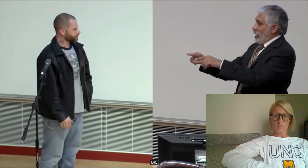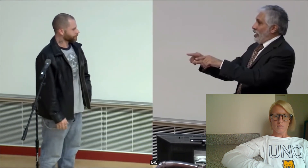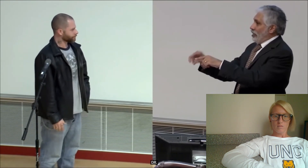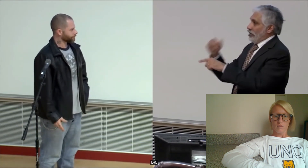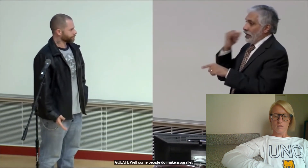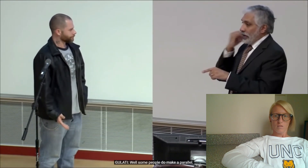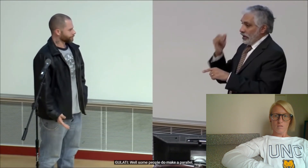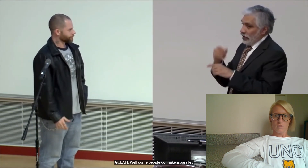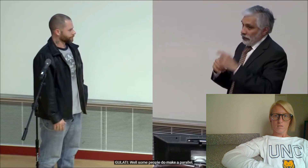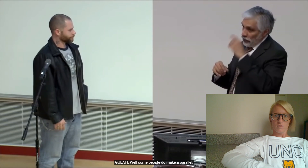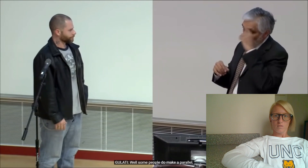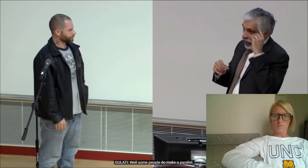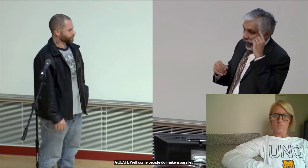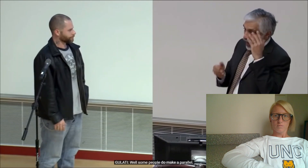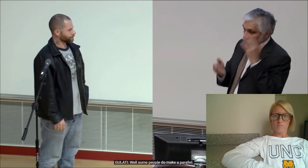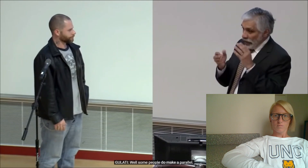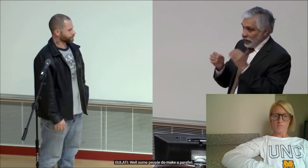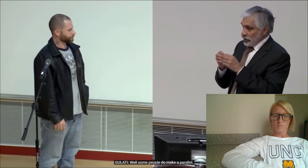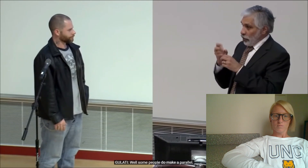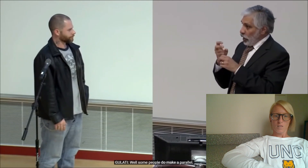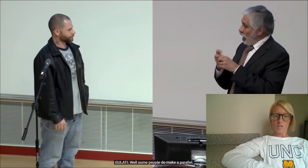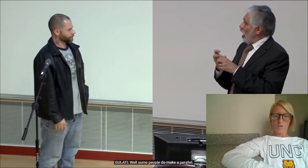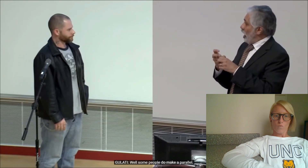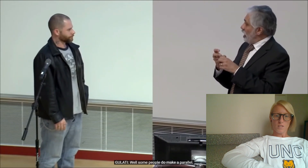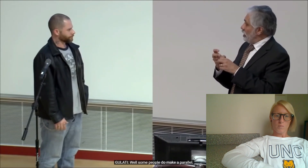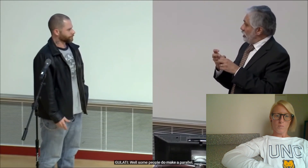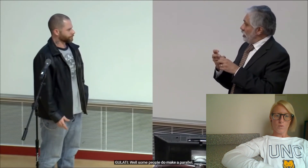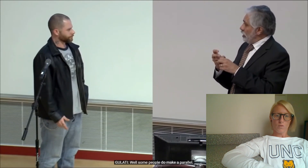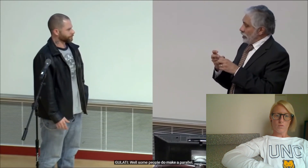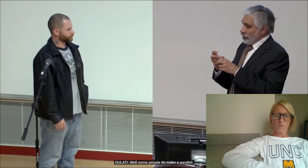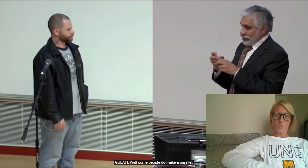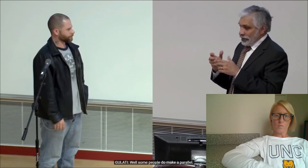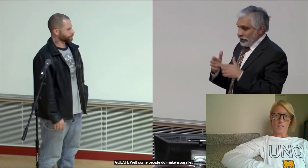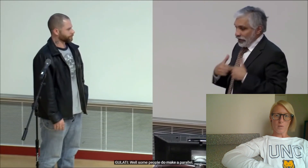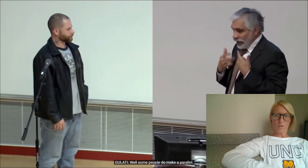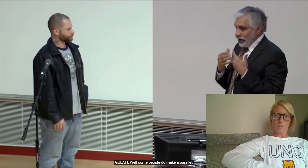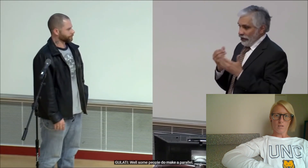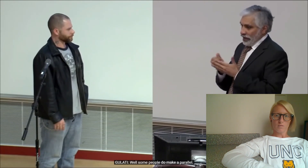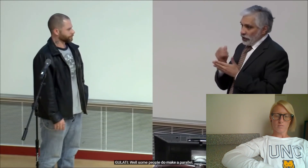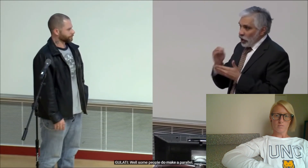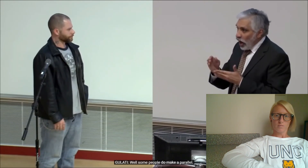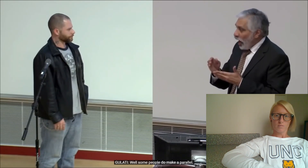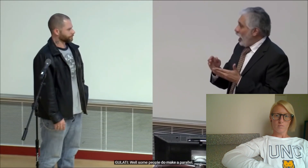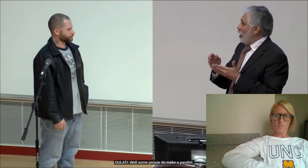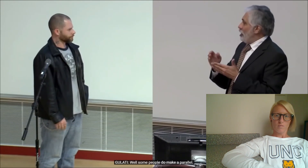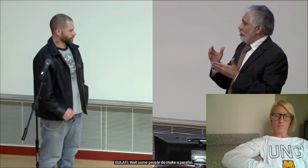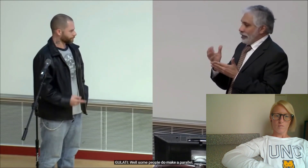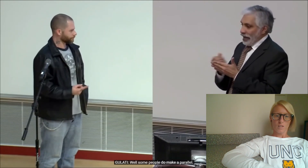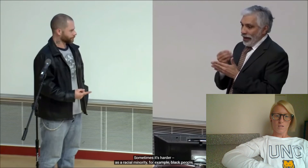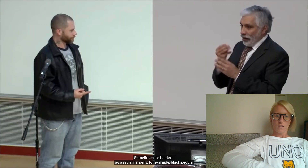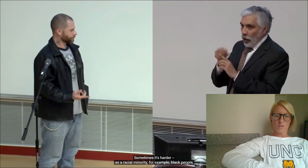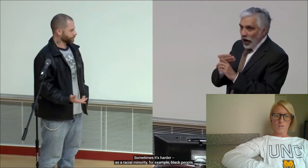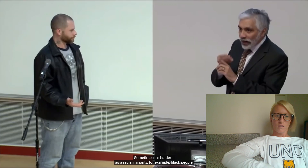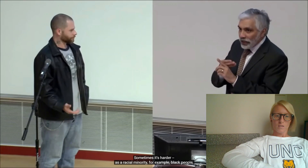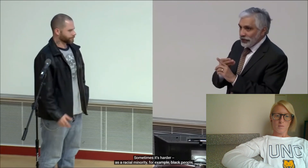honest. Well, some people do make a parallel. Well, some people do make it parallel. Sometimes it's harder Sometimes